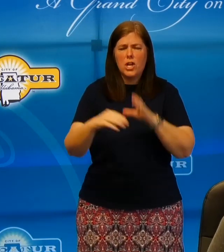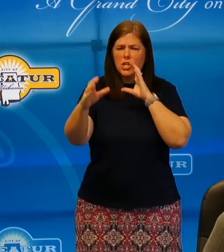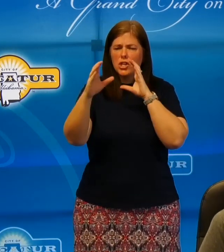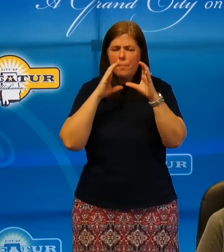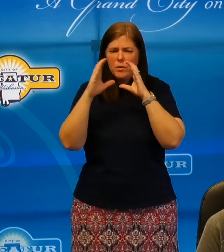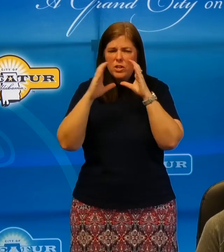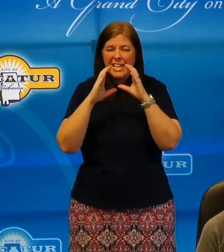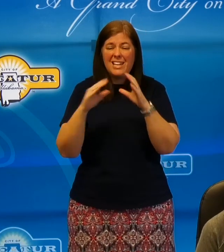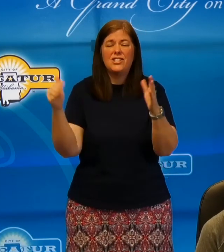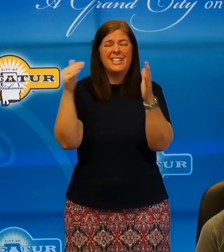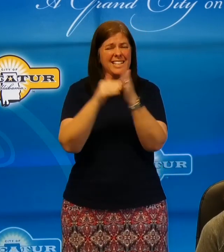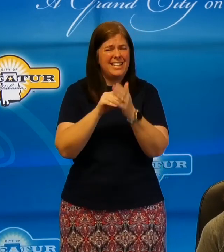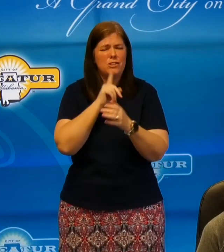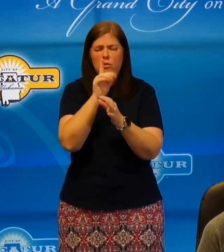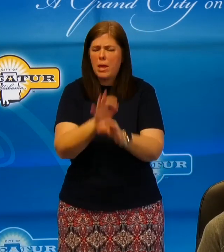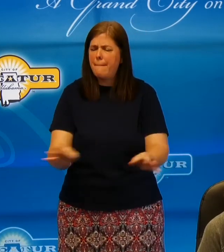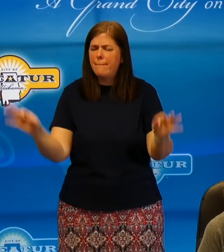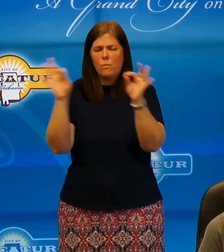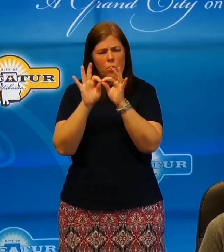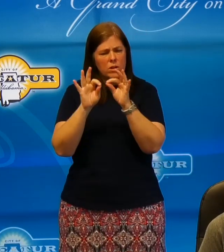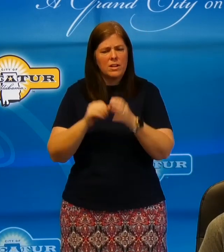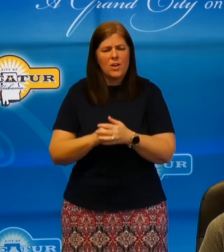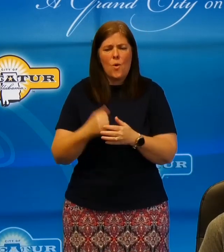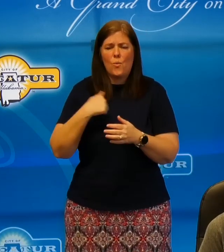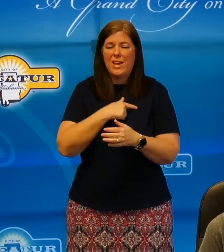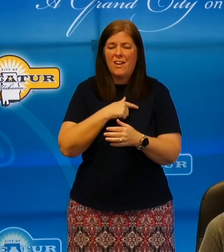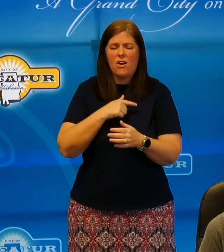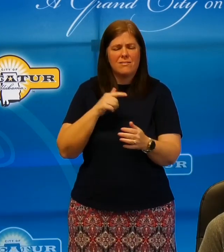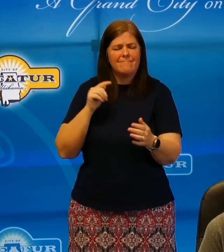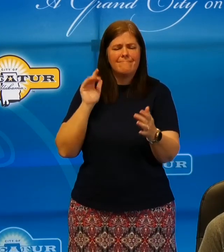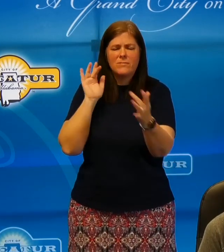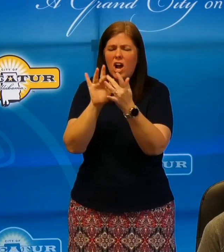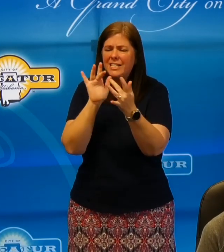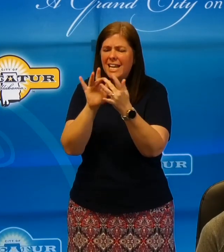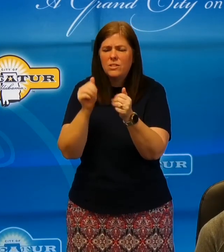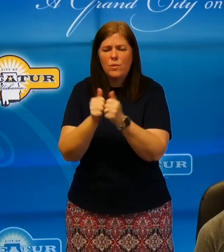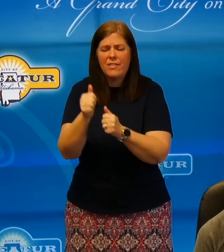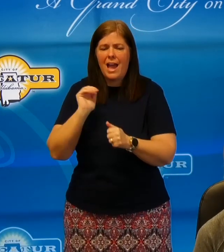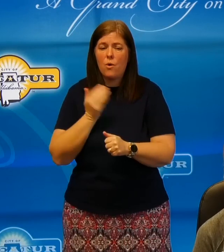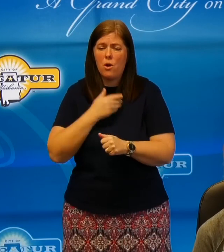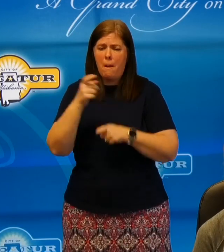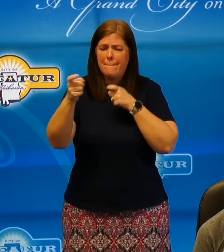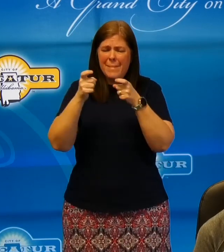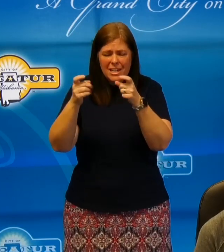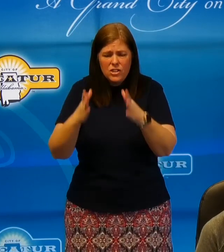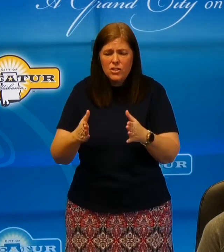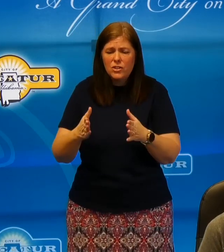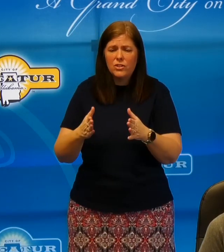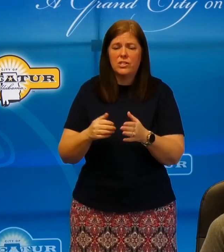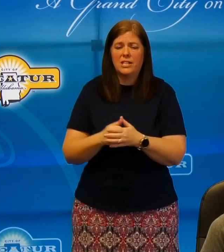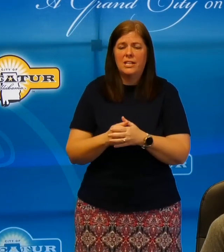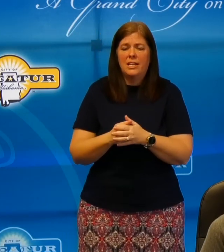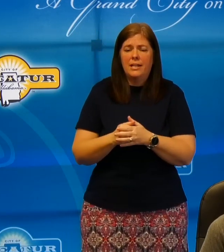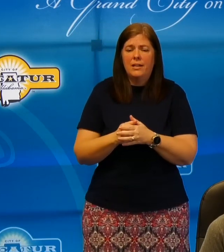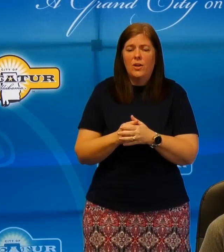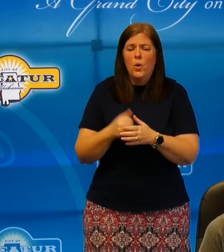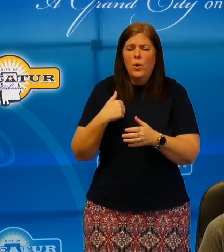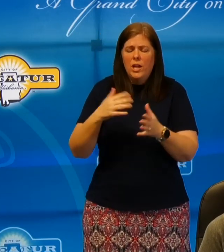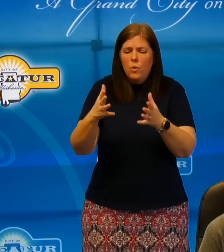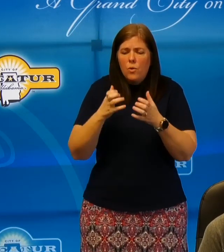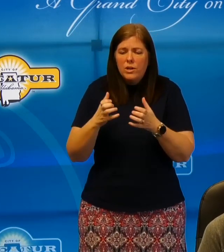Communication, again, is key. We are in constant contact with our managers, our directors. We want to